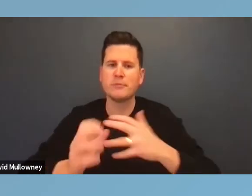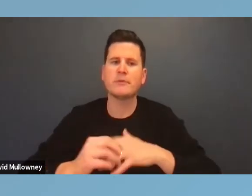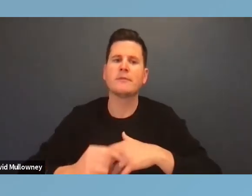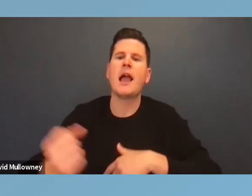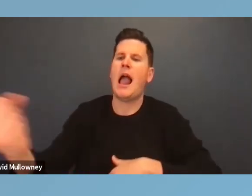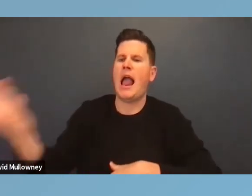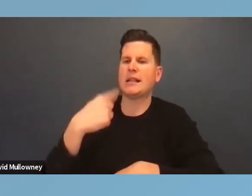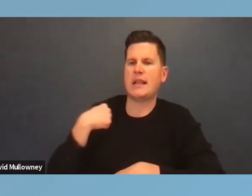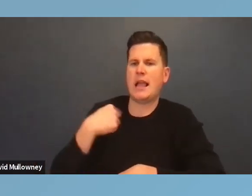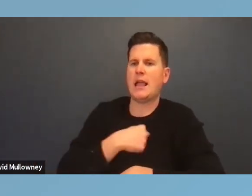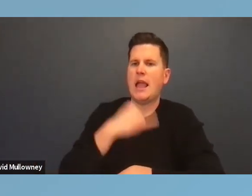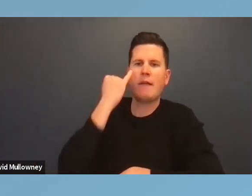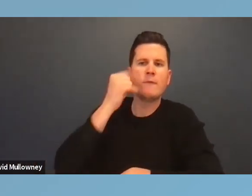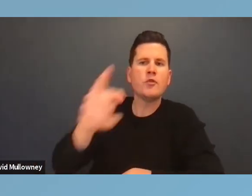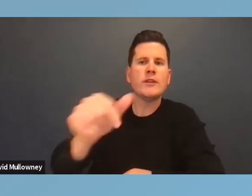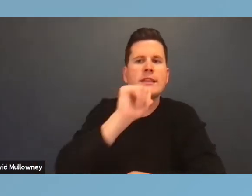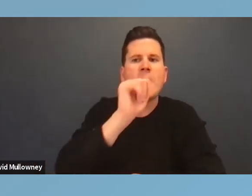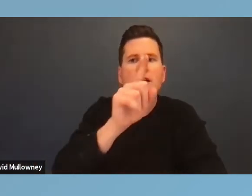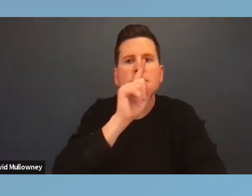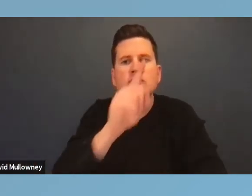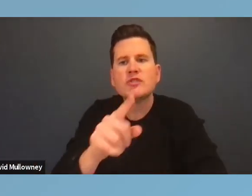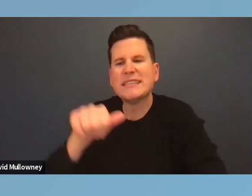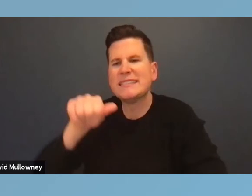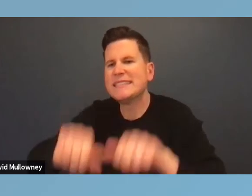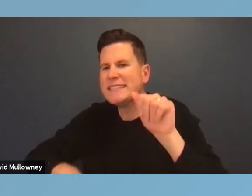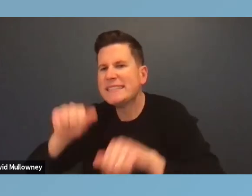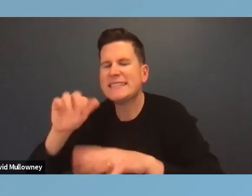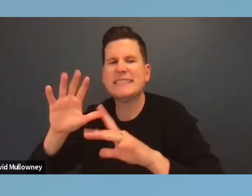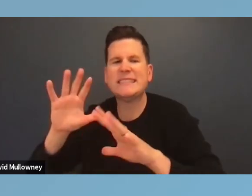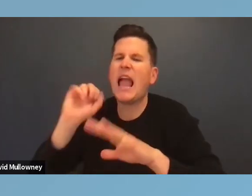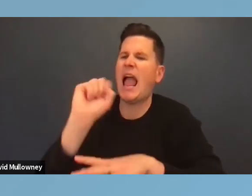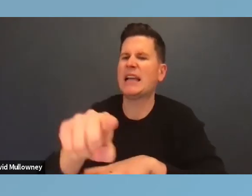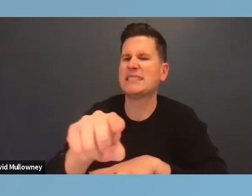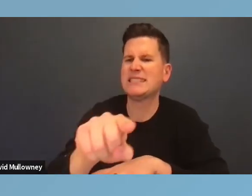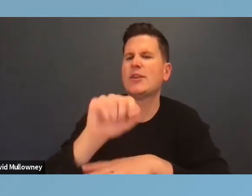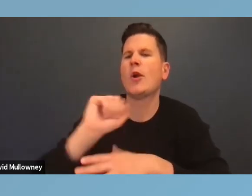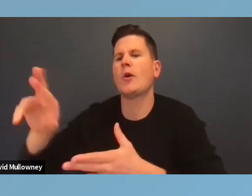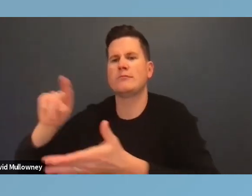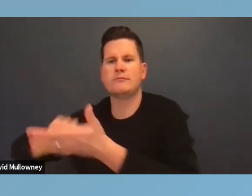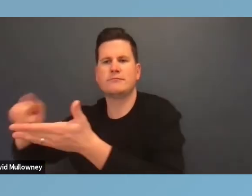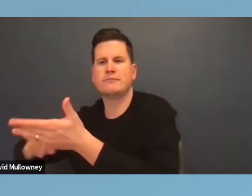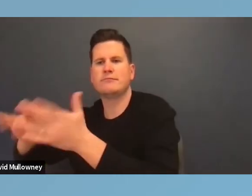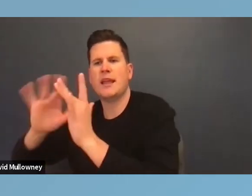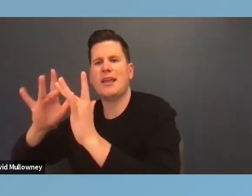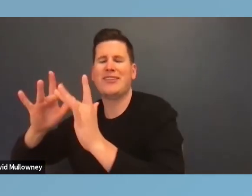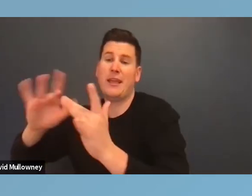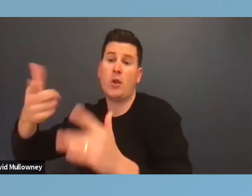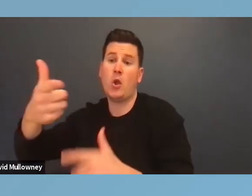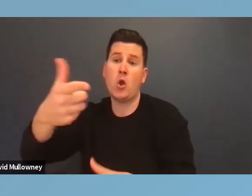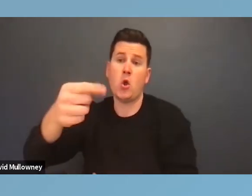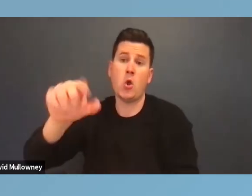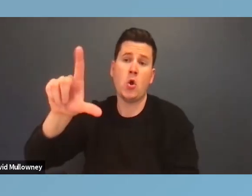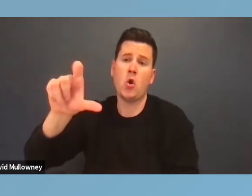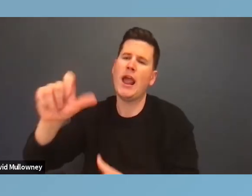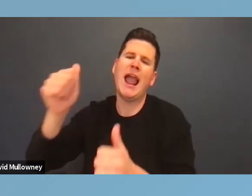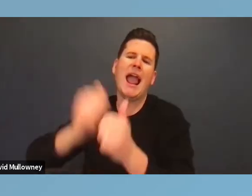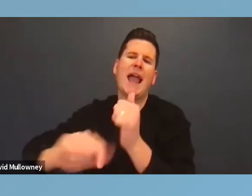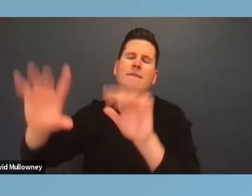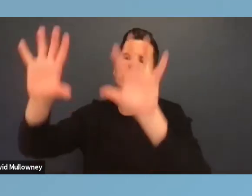take the time and relax. And if you're not sure about something, just ask us